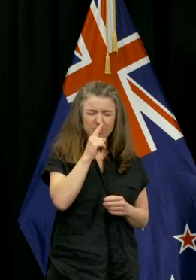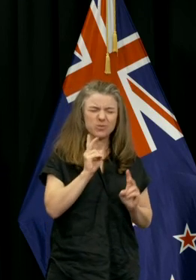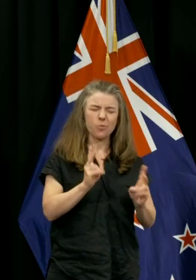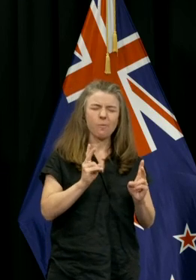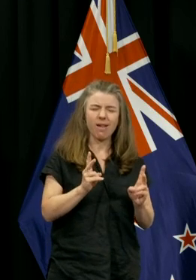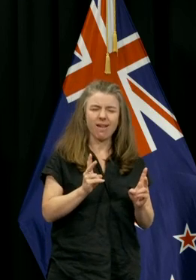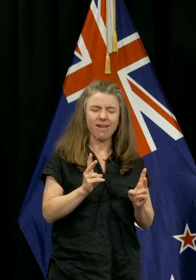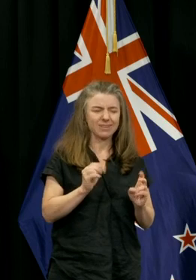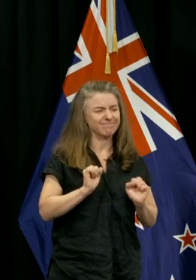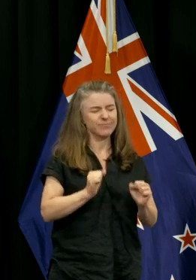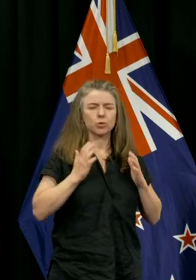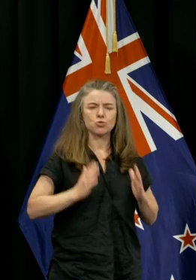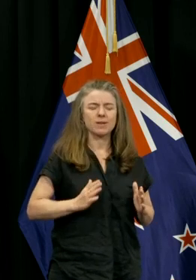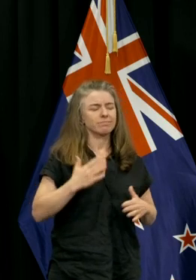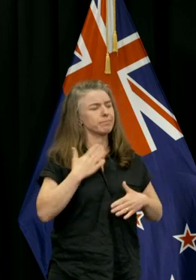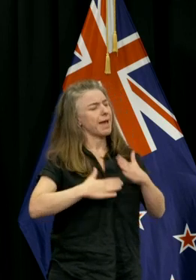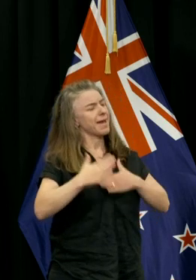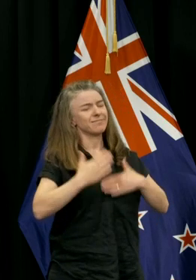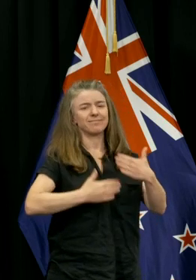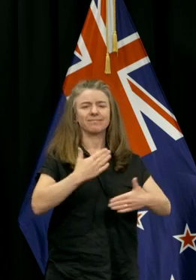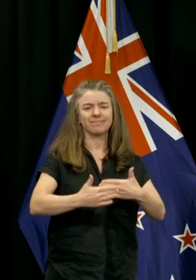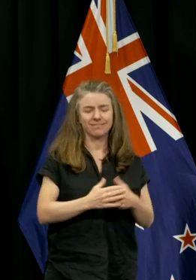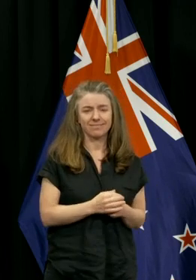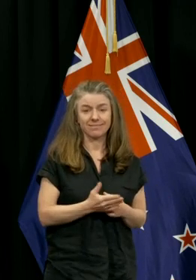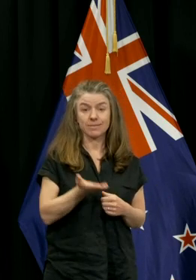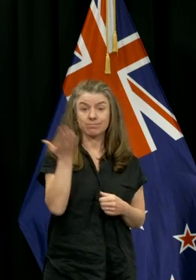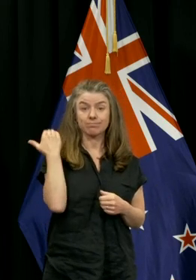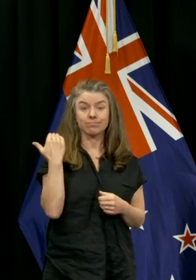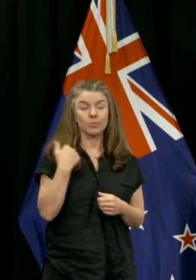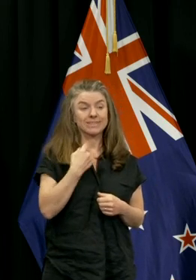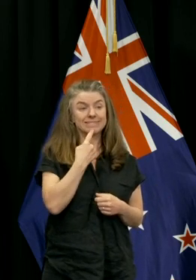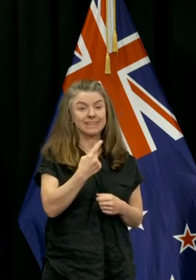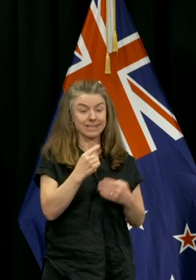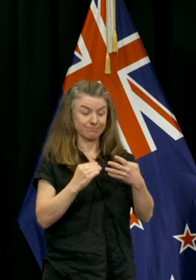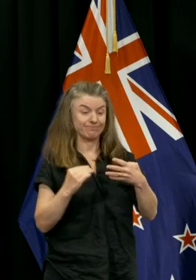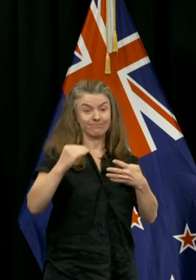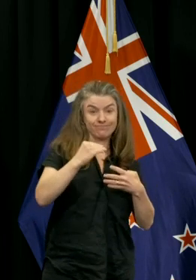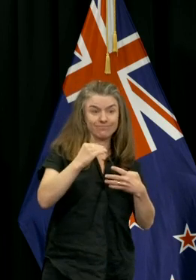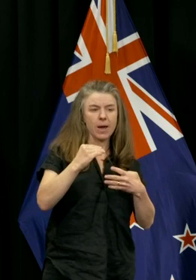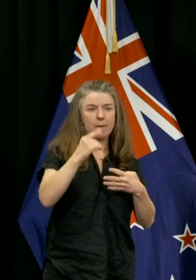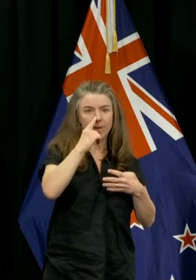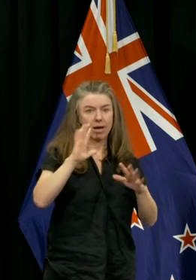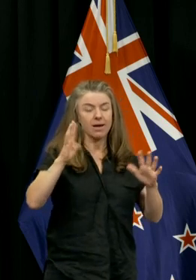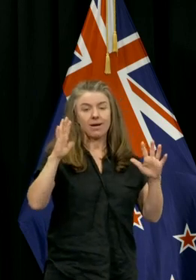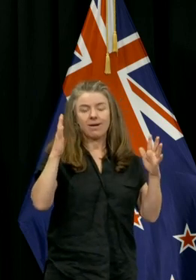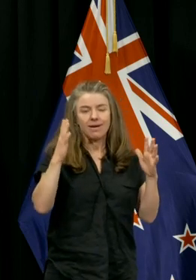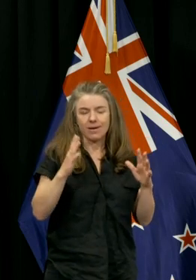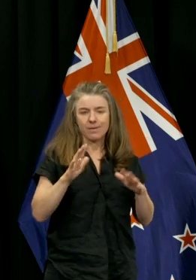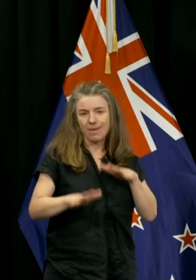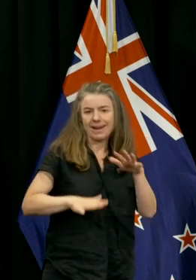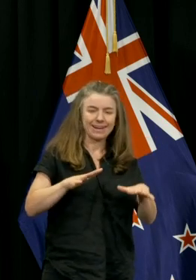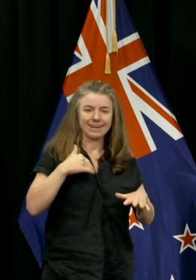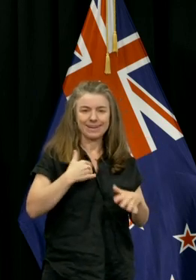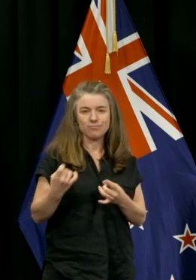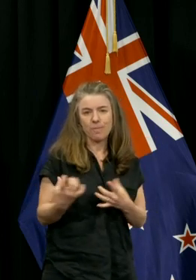behaviour. And so as soon as we said, of course, that we were changing our alert level, I think that caused people to think that they needed to prepare,